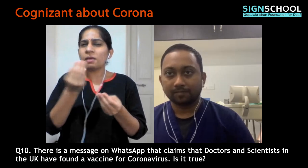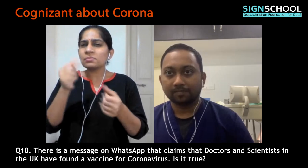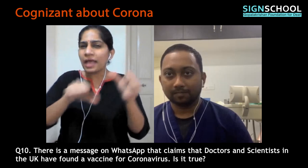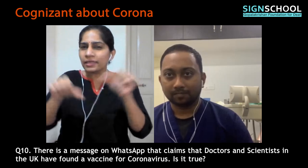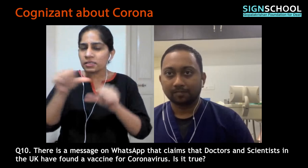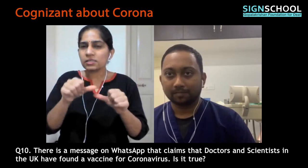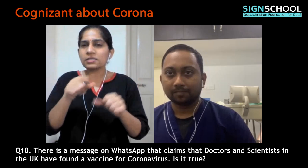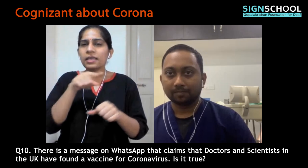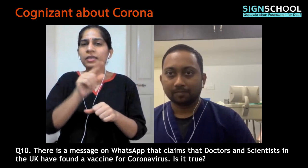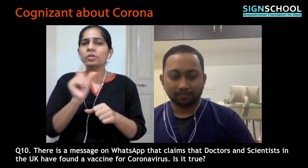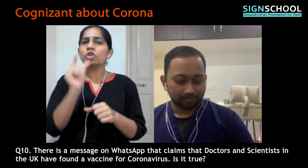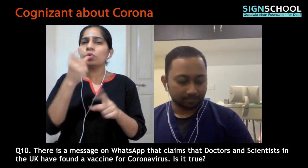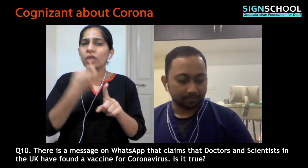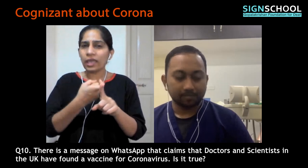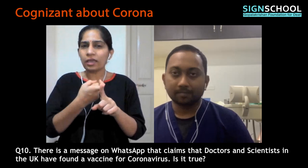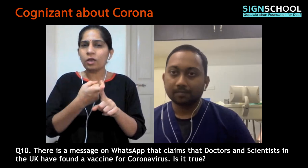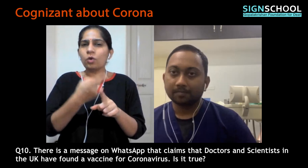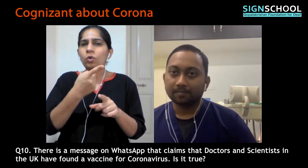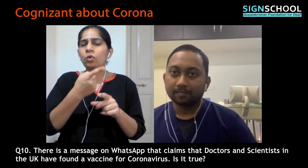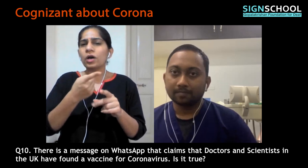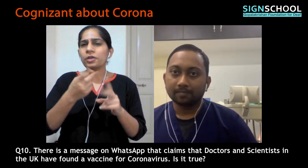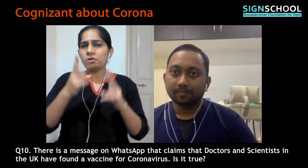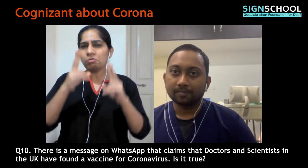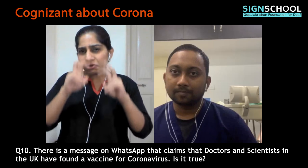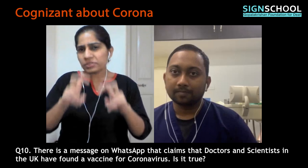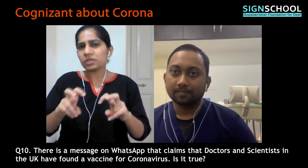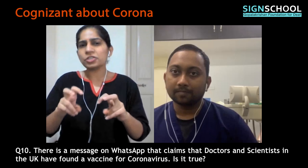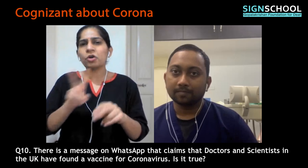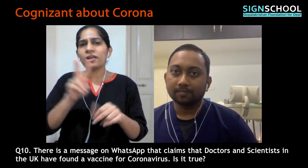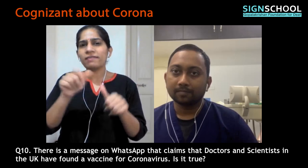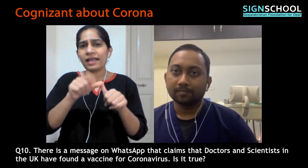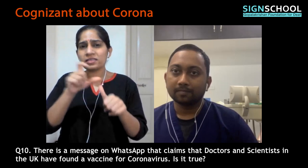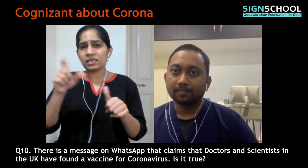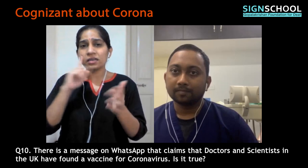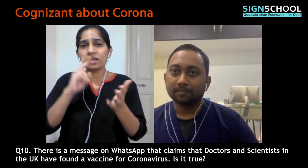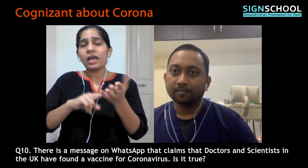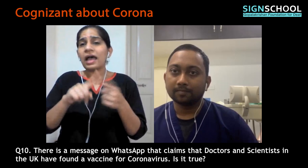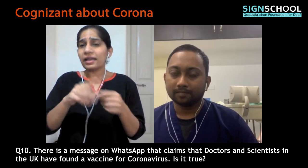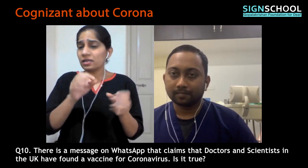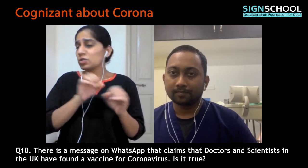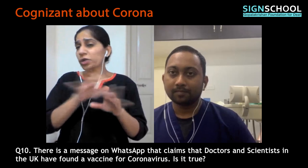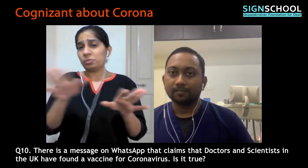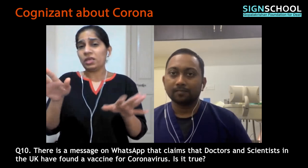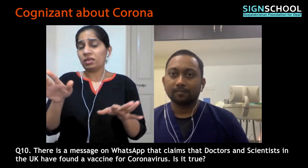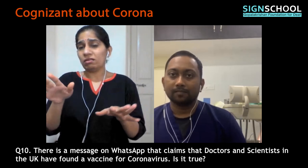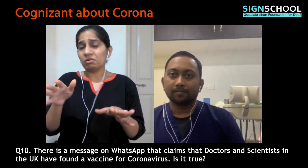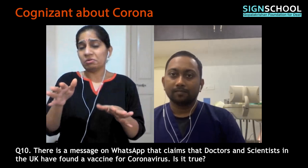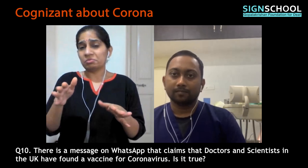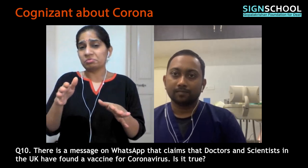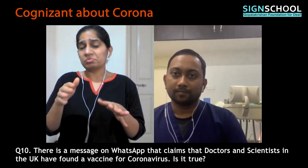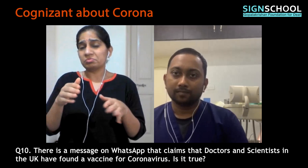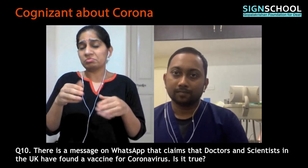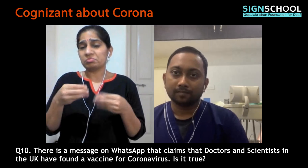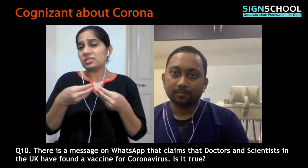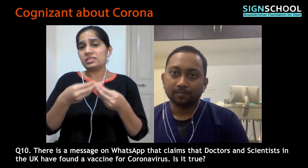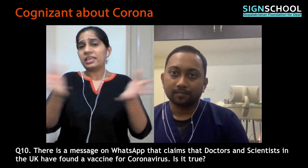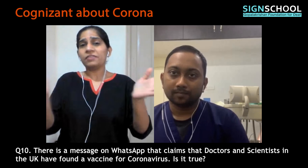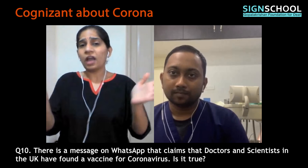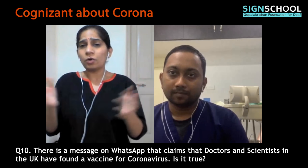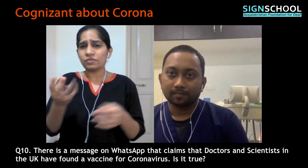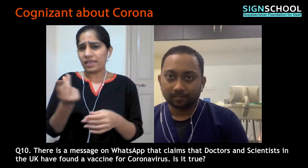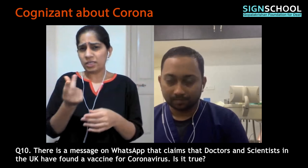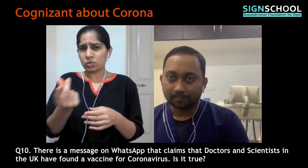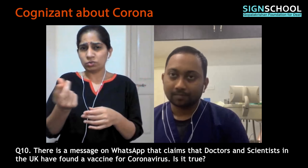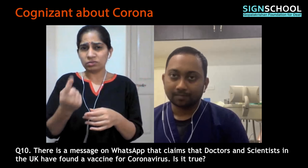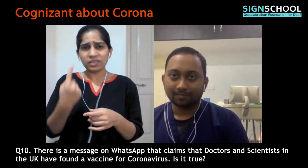doctors and some scientists in UK who are, researching on a vaccine, and it is going to be